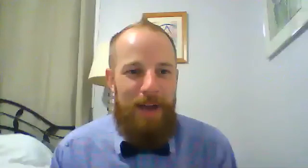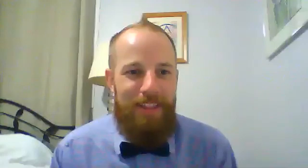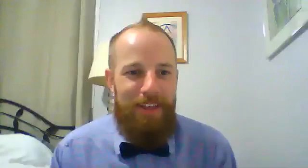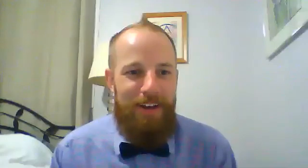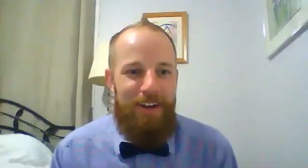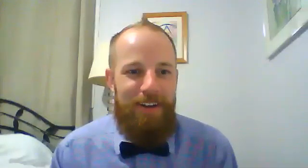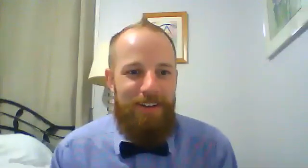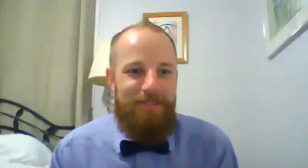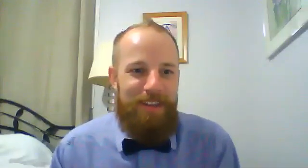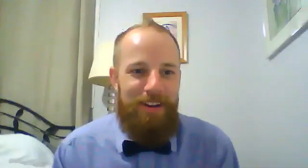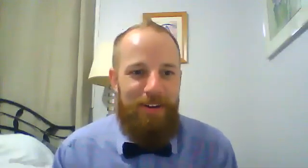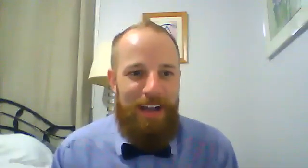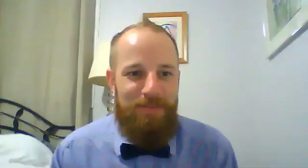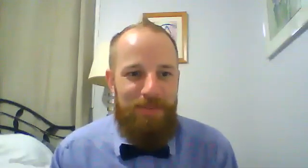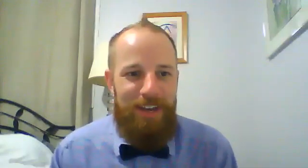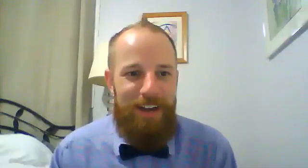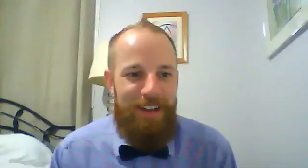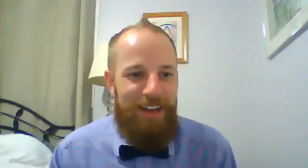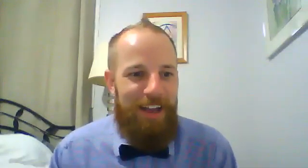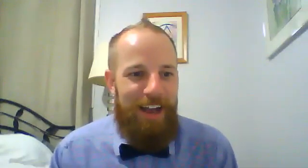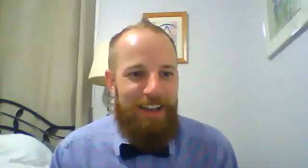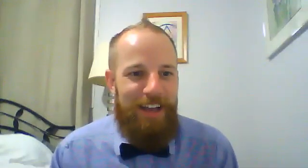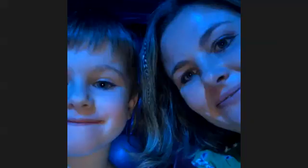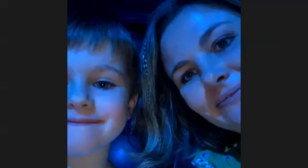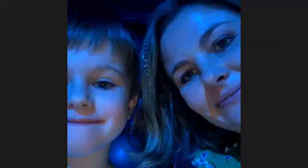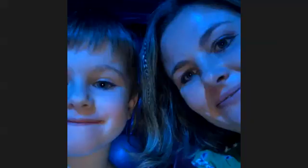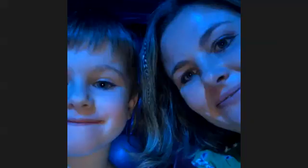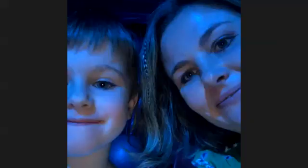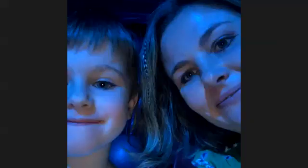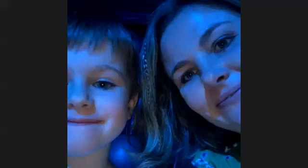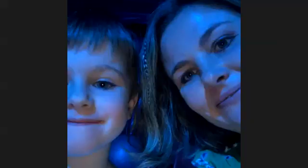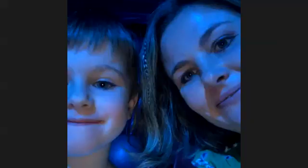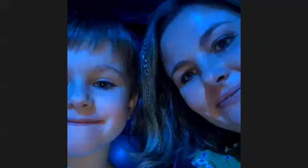As we trudge, right?